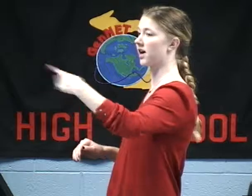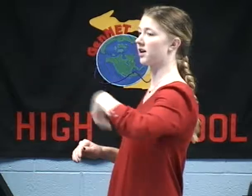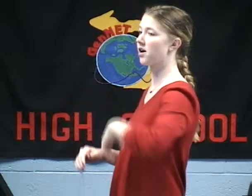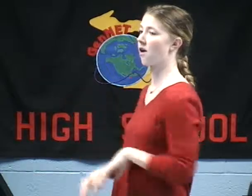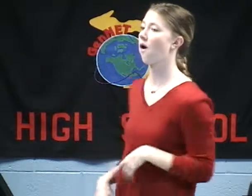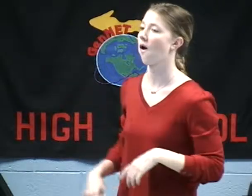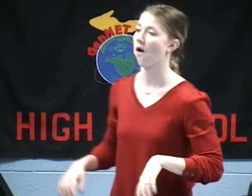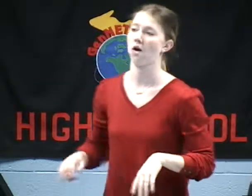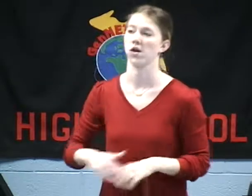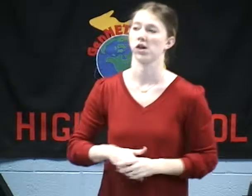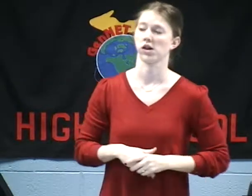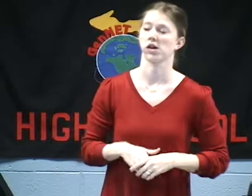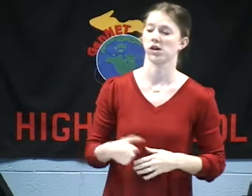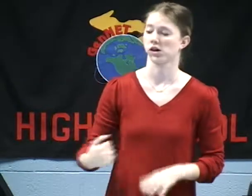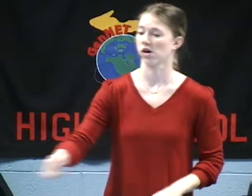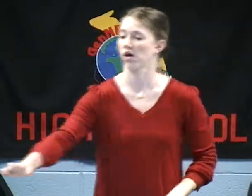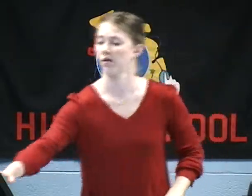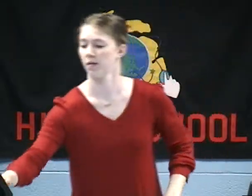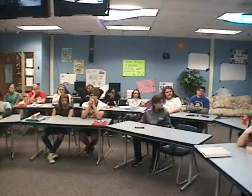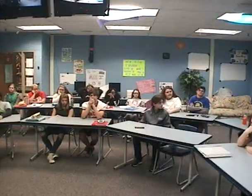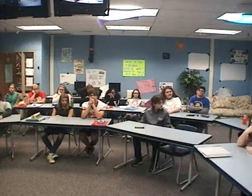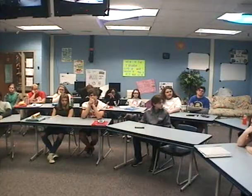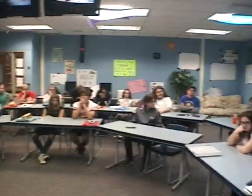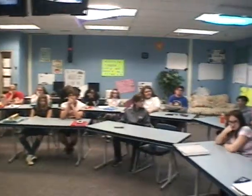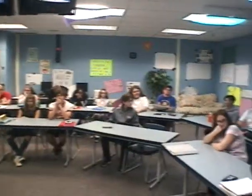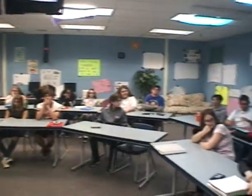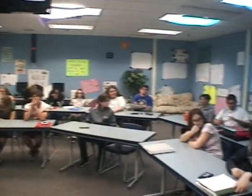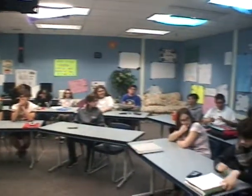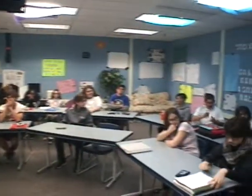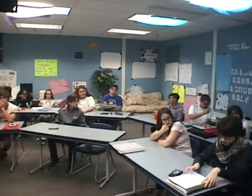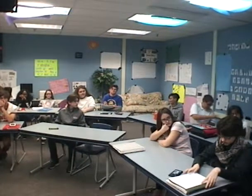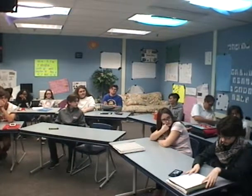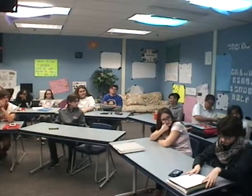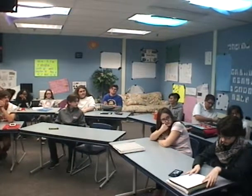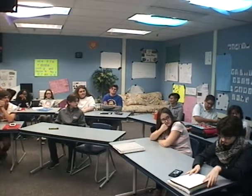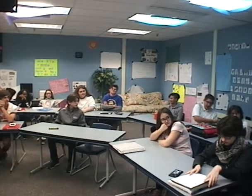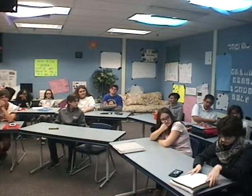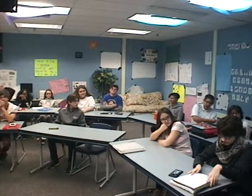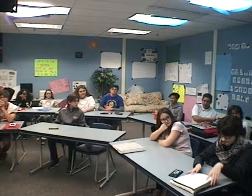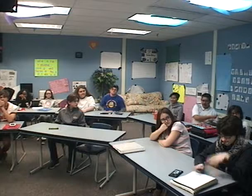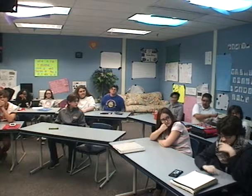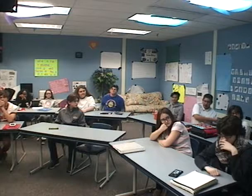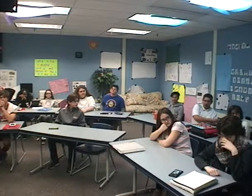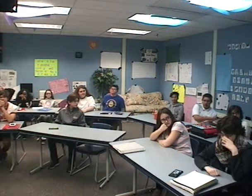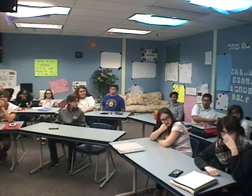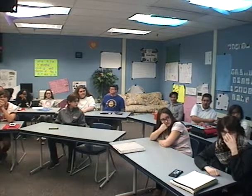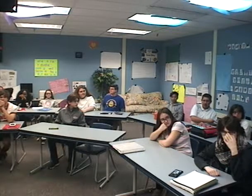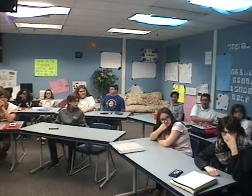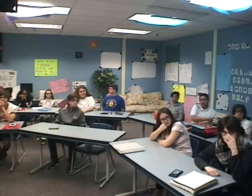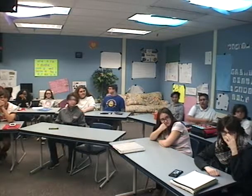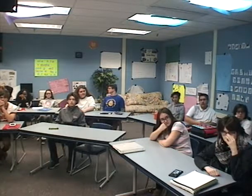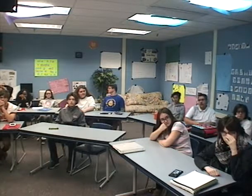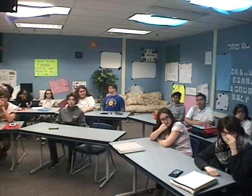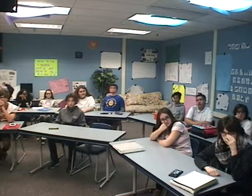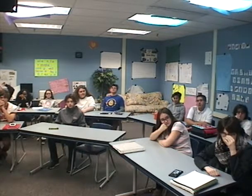Tyler. You would when you're describing a person, you would point over here to say they're there or something. And I'm confused about it.